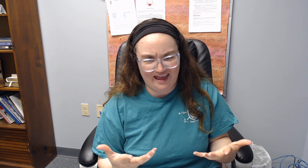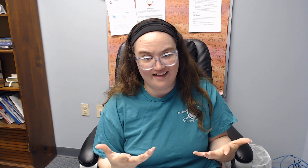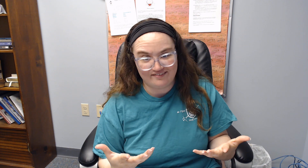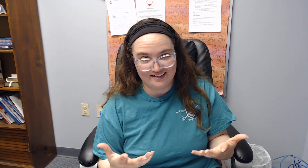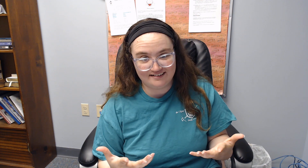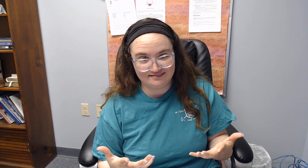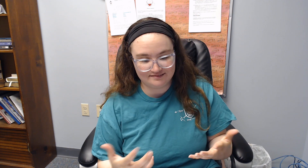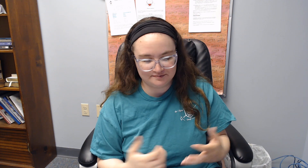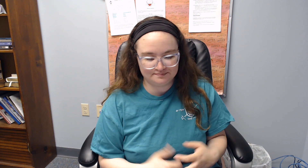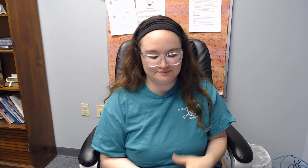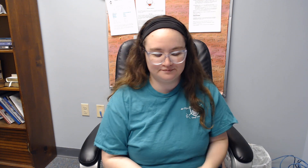Heavy.